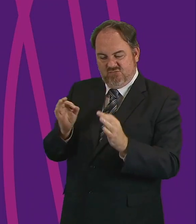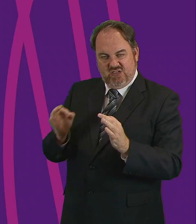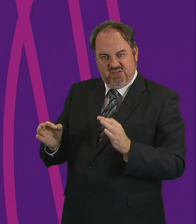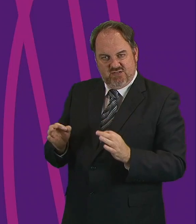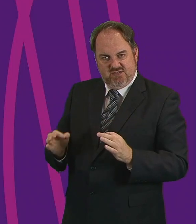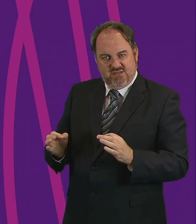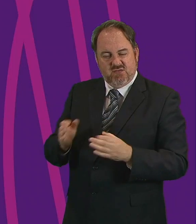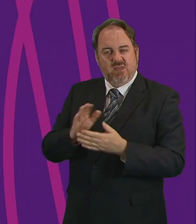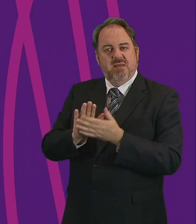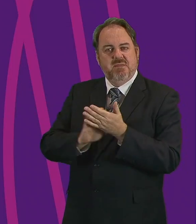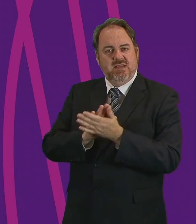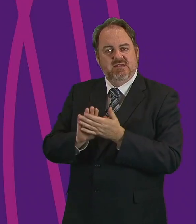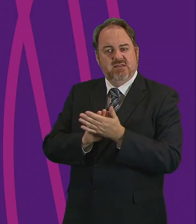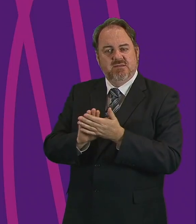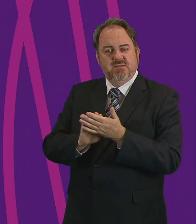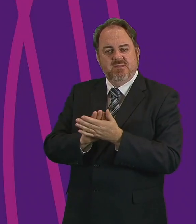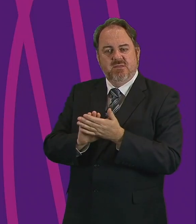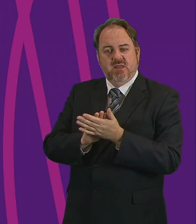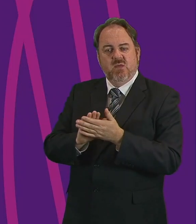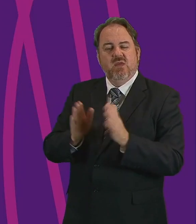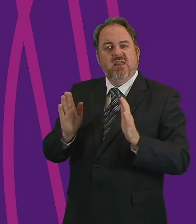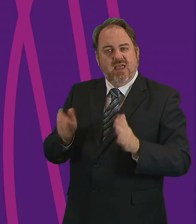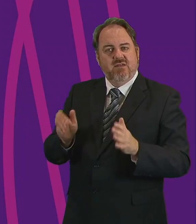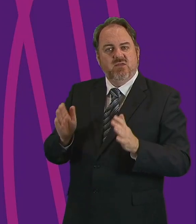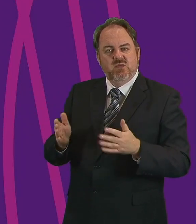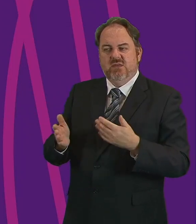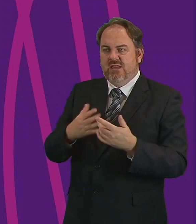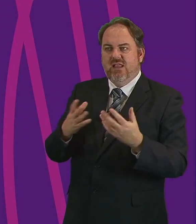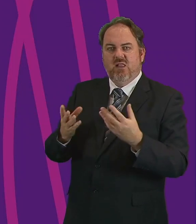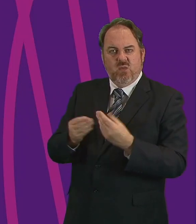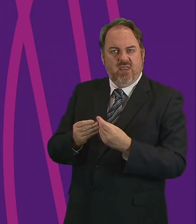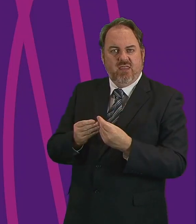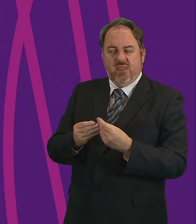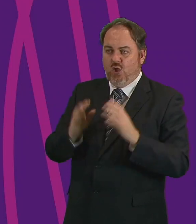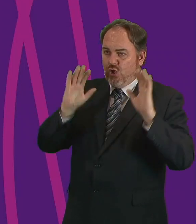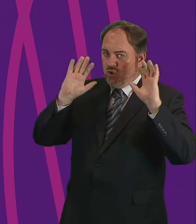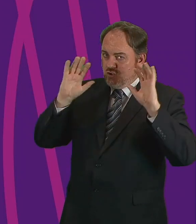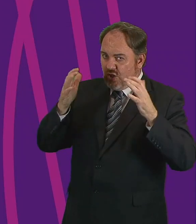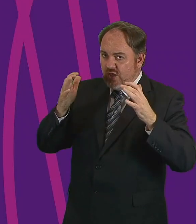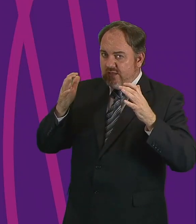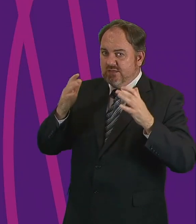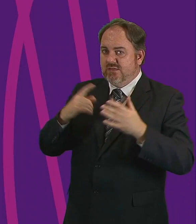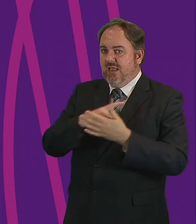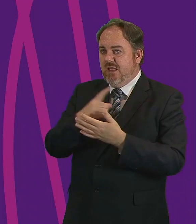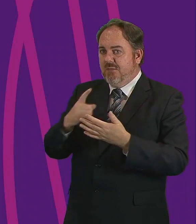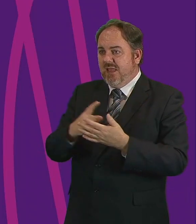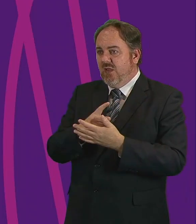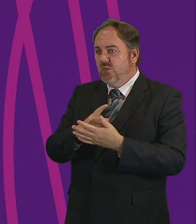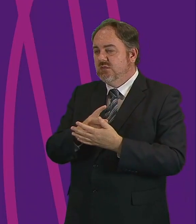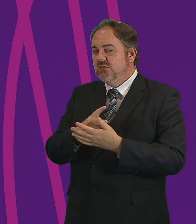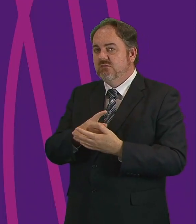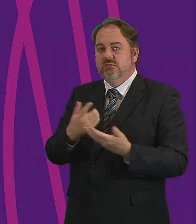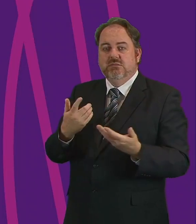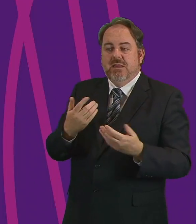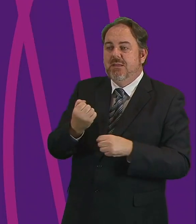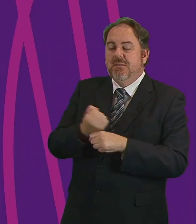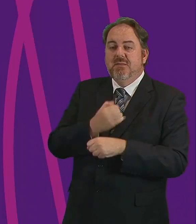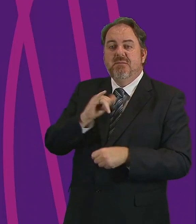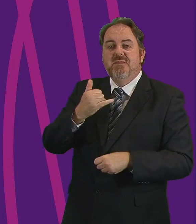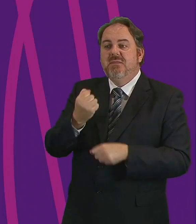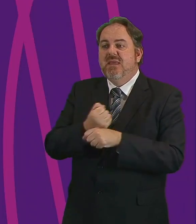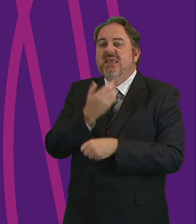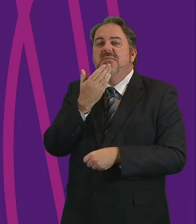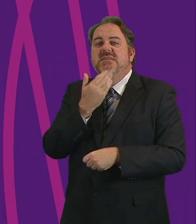powers available to manage the risk and volatility arising from forecasting errors. That's not to say, of course,